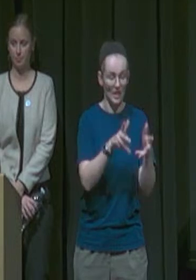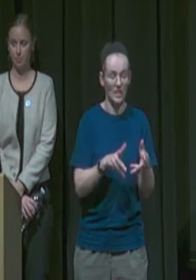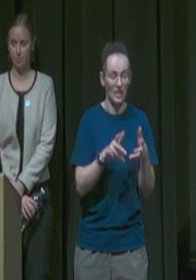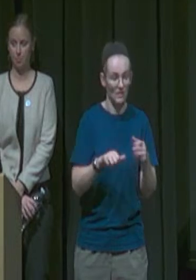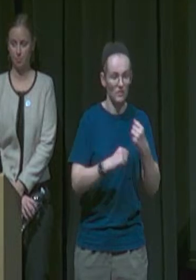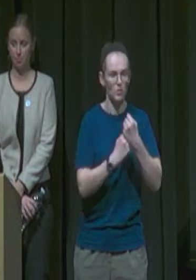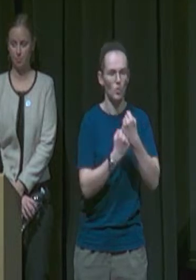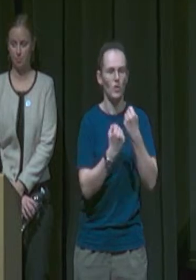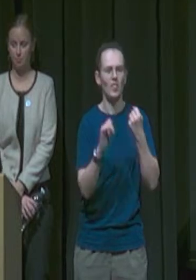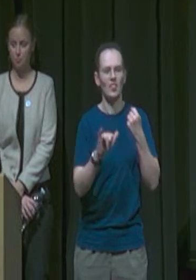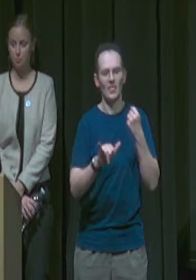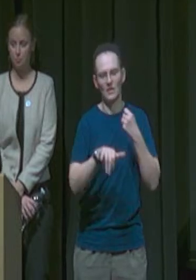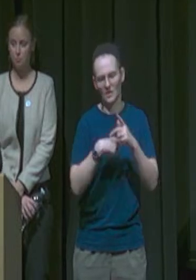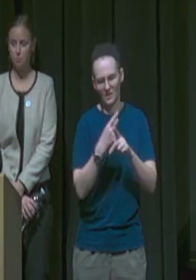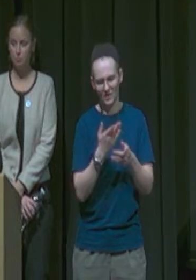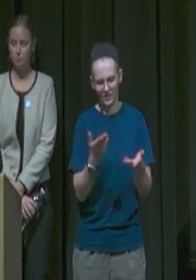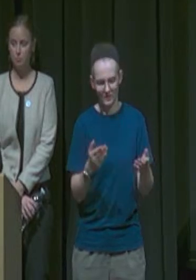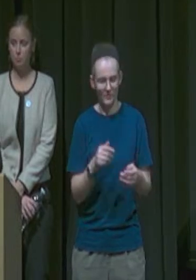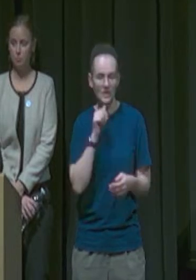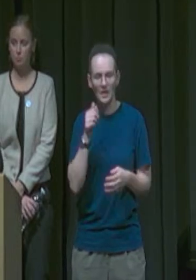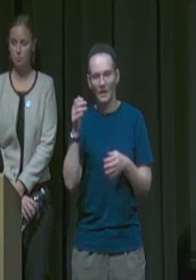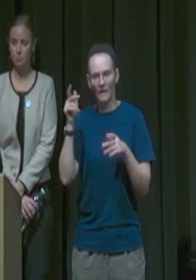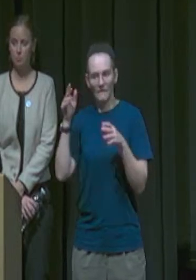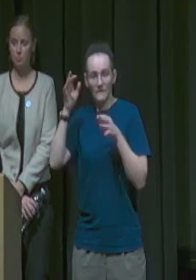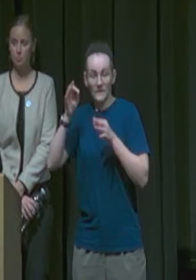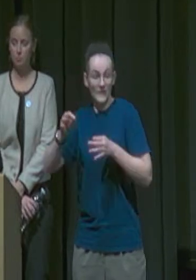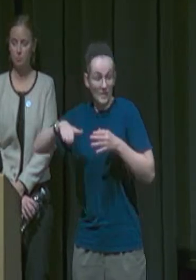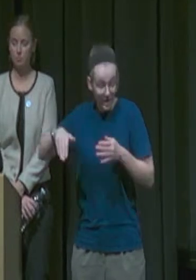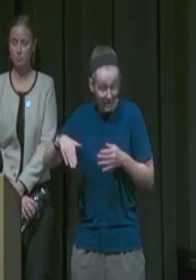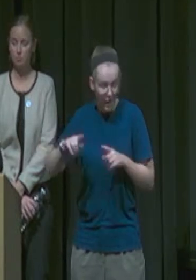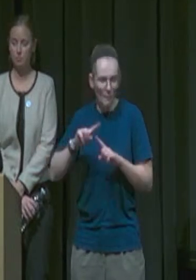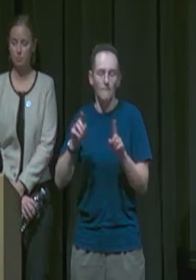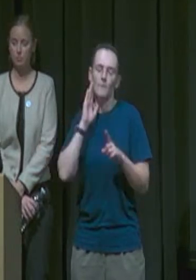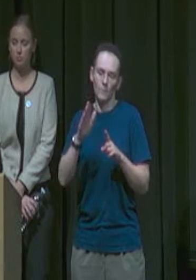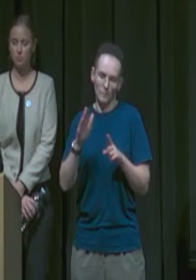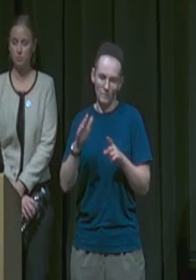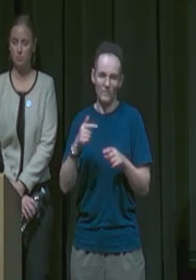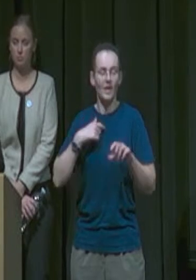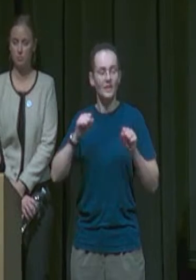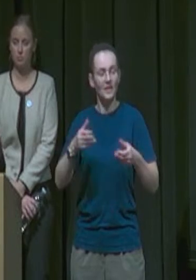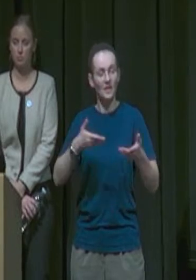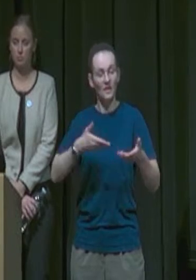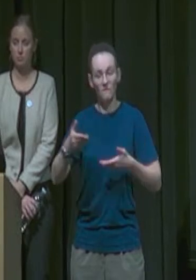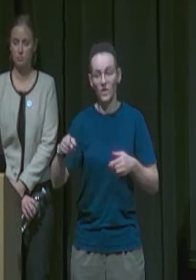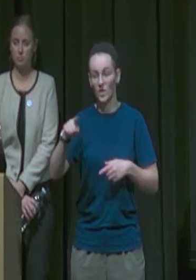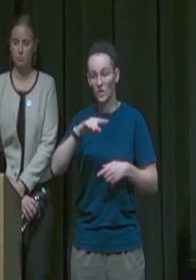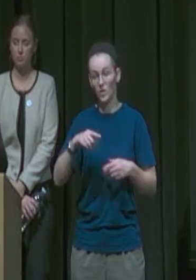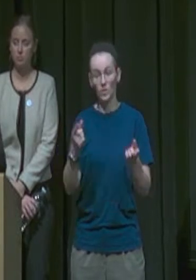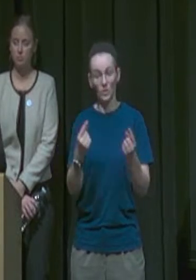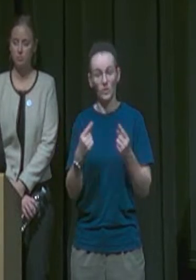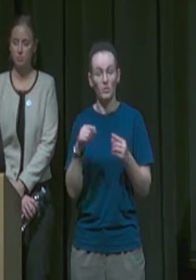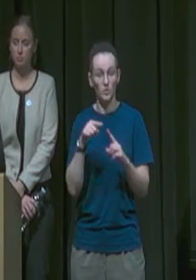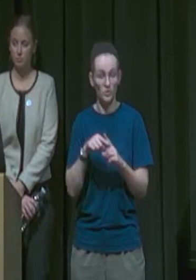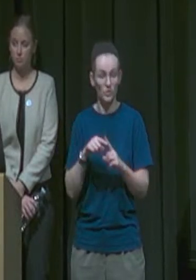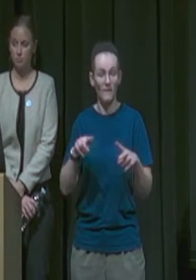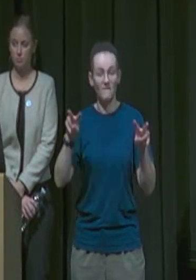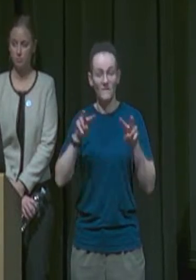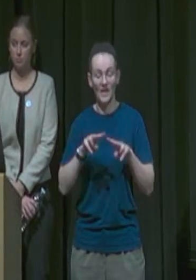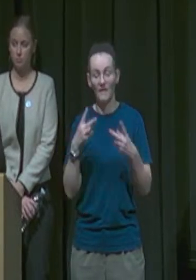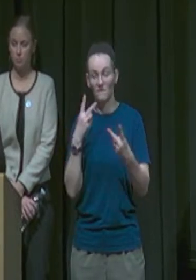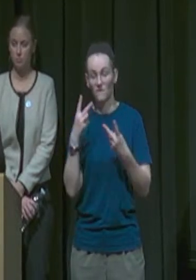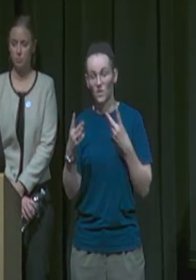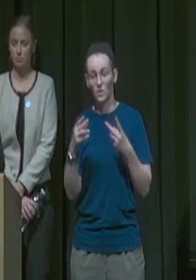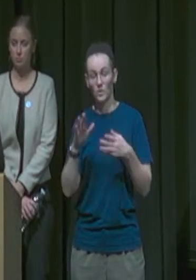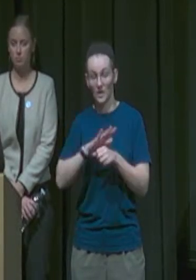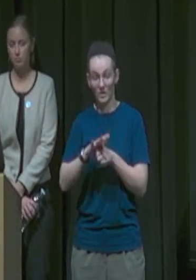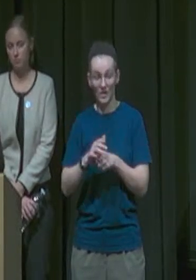support that kind of thing. So that's not determined right now, but it will be. But I could invite you to our Valley View area next